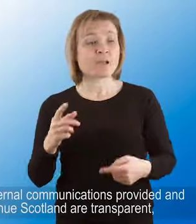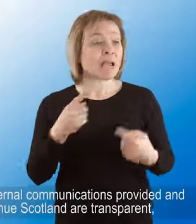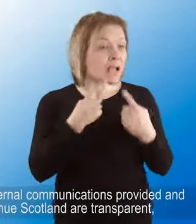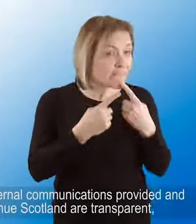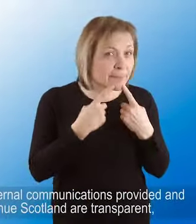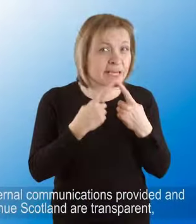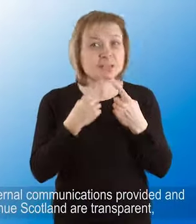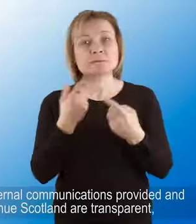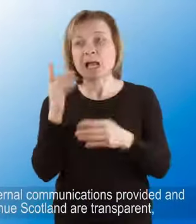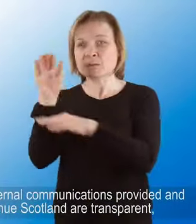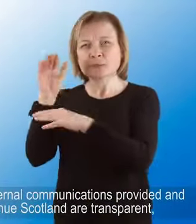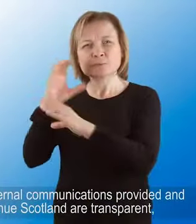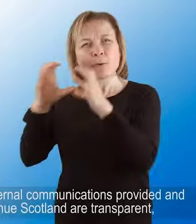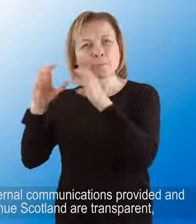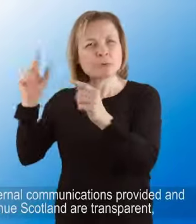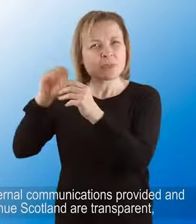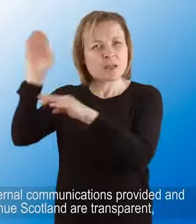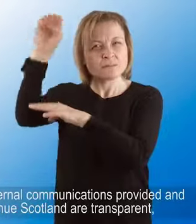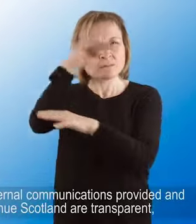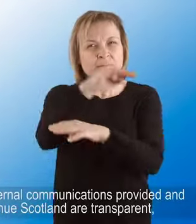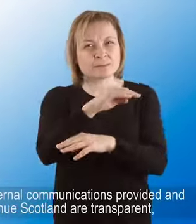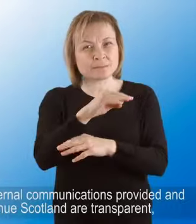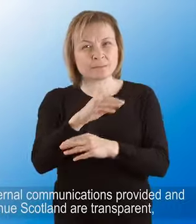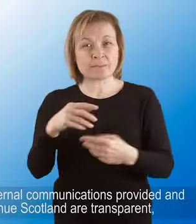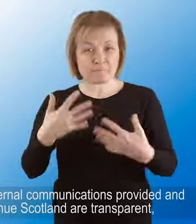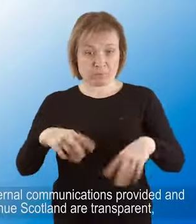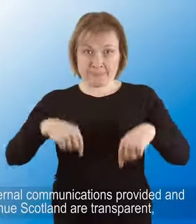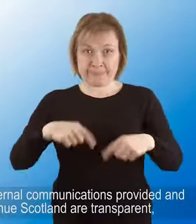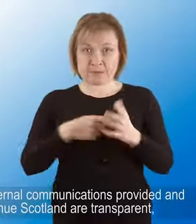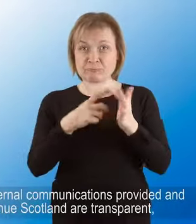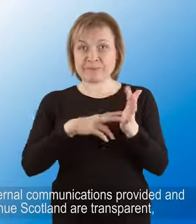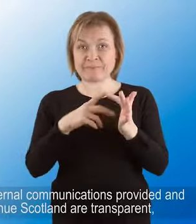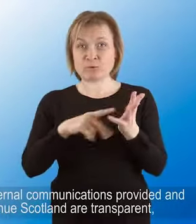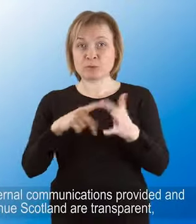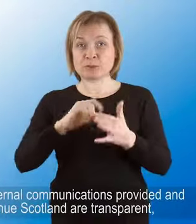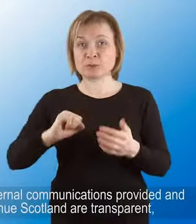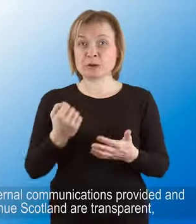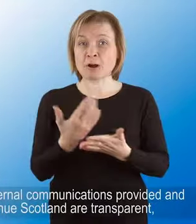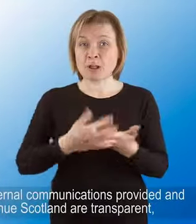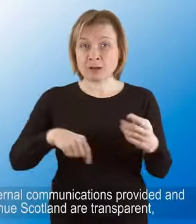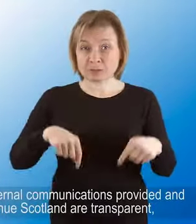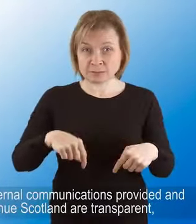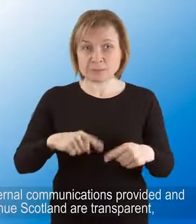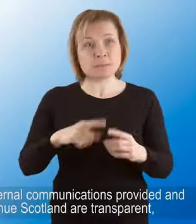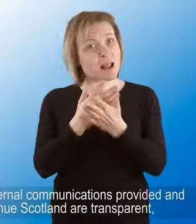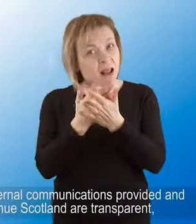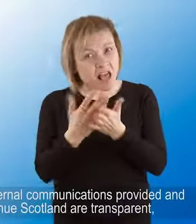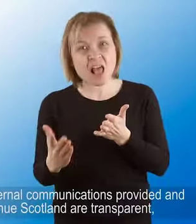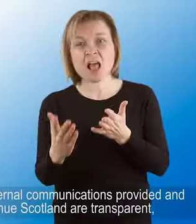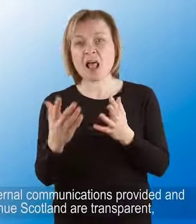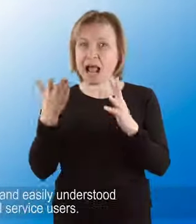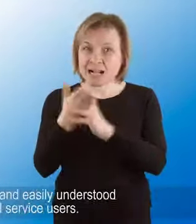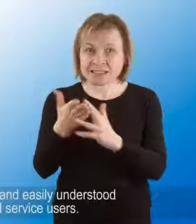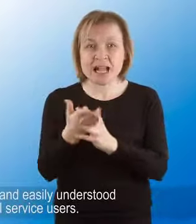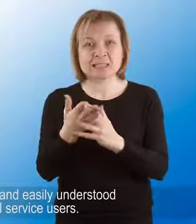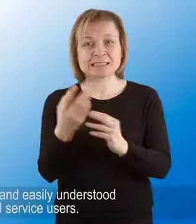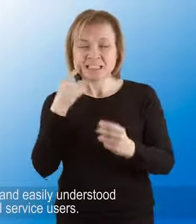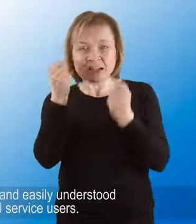communications provided and delivered by Revenue Scotland are transparent, accessible and easily understood to all